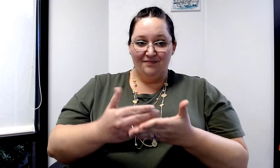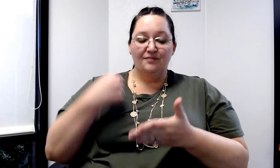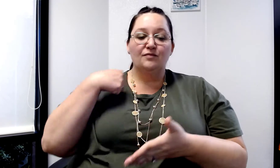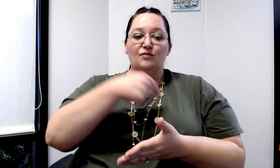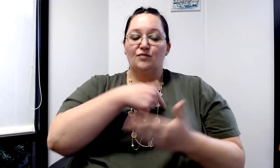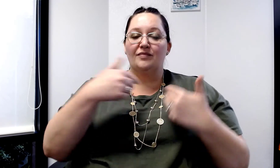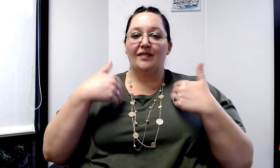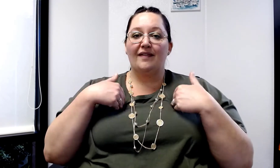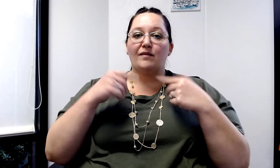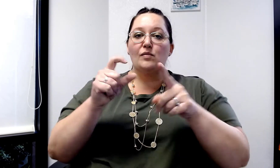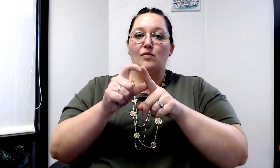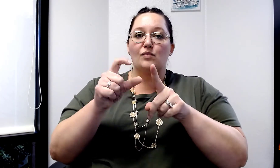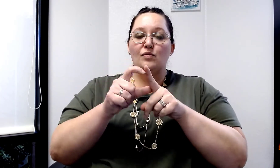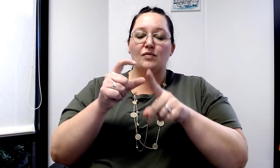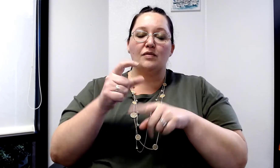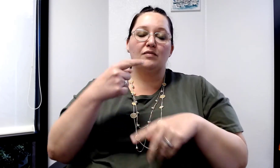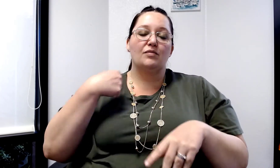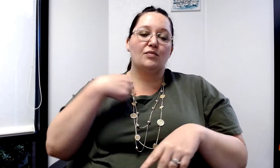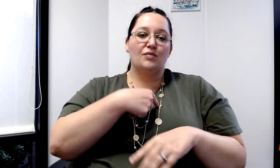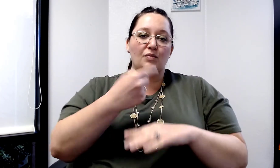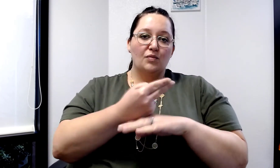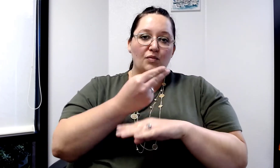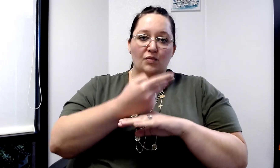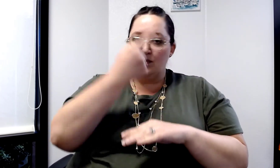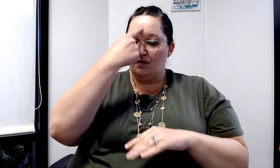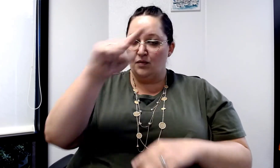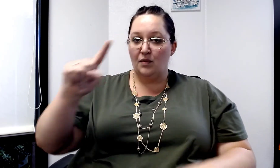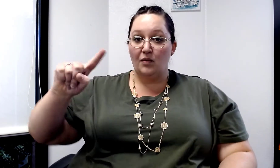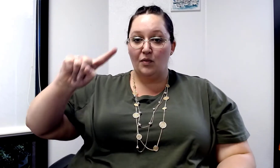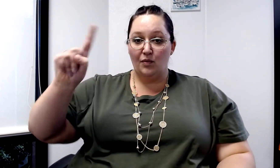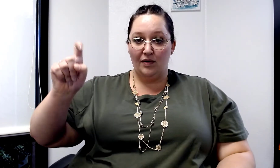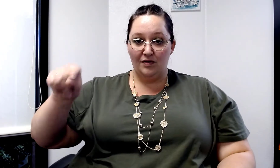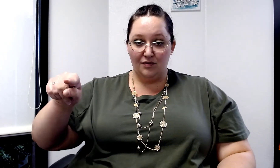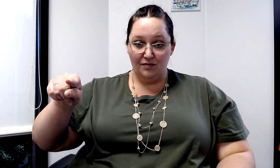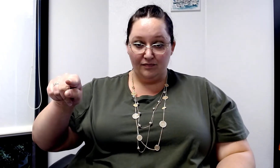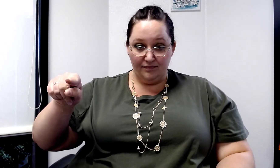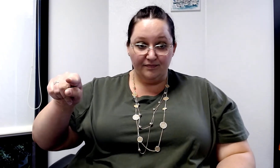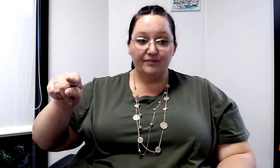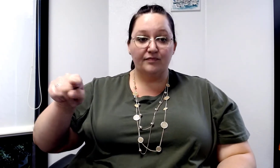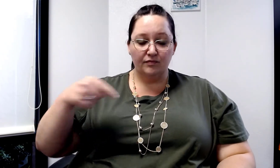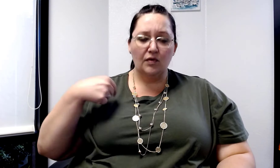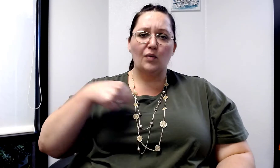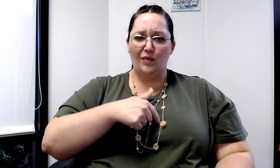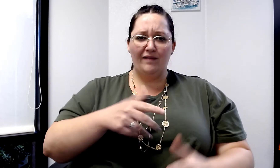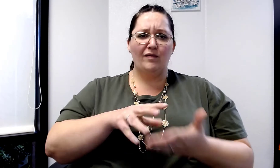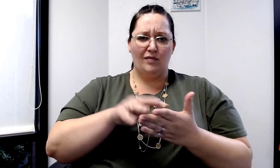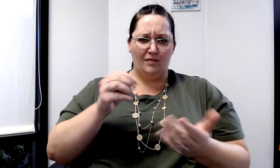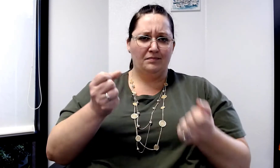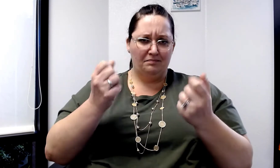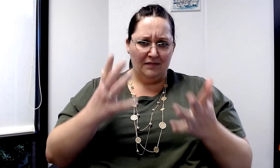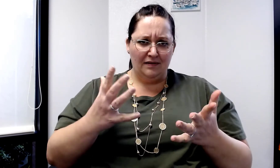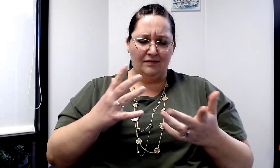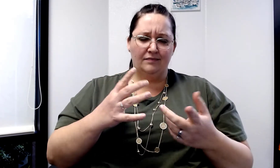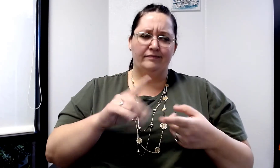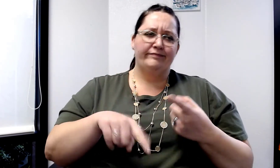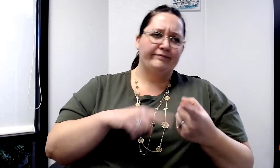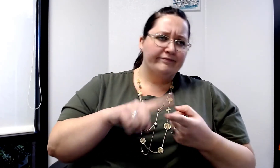For our next section, we have words related to questions. We've learned many